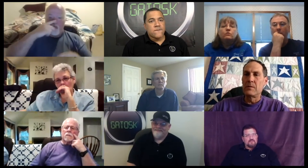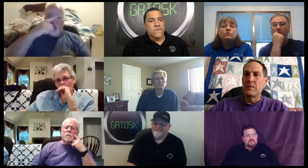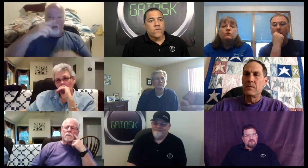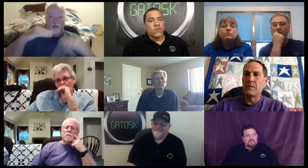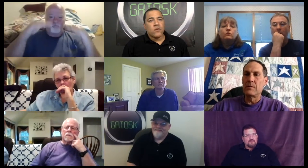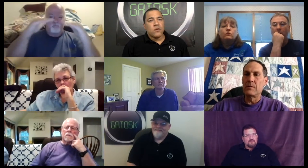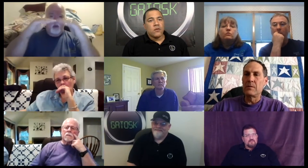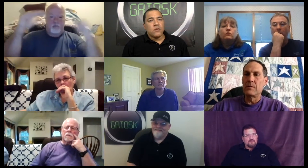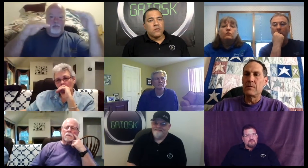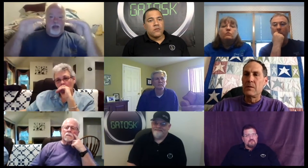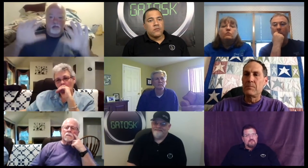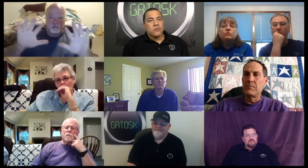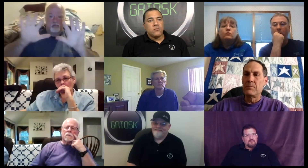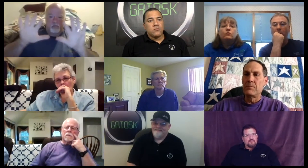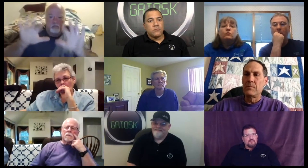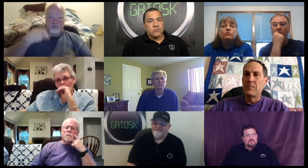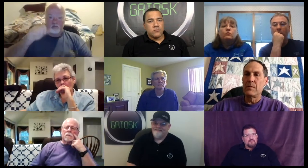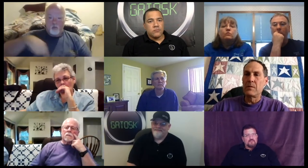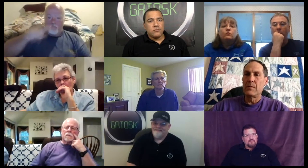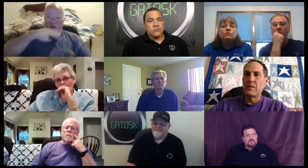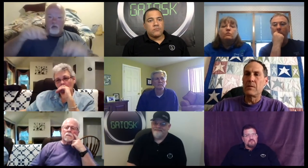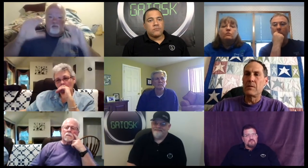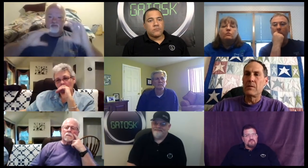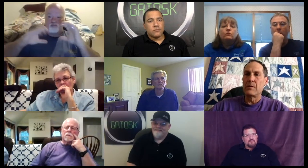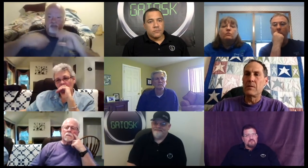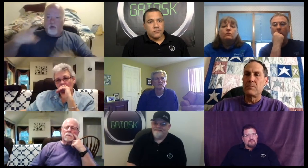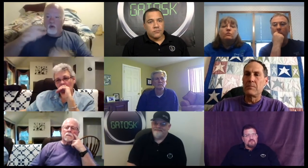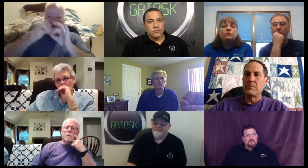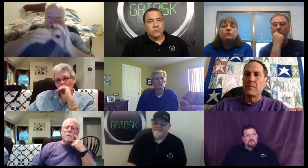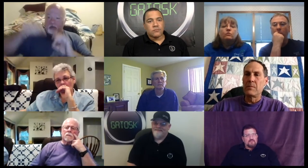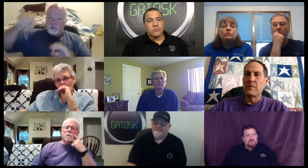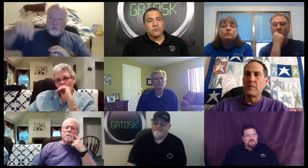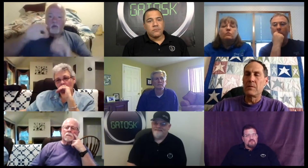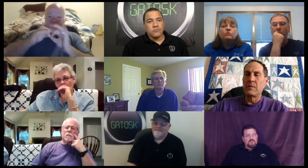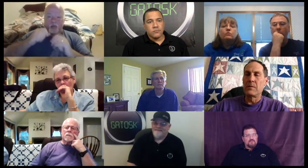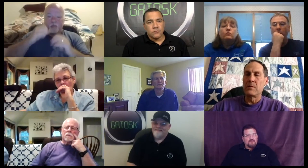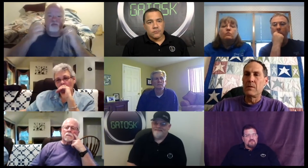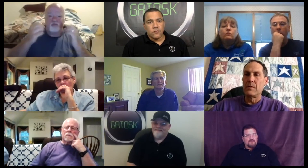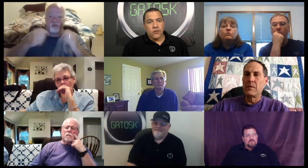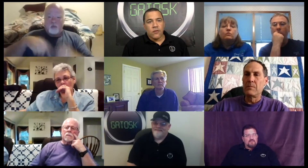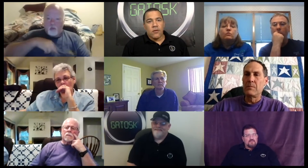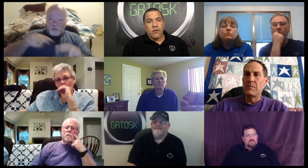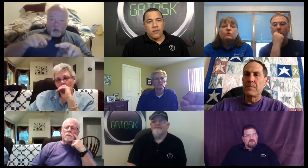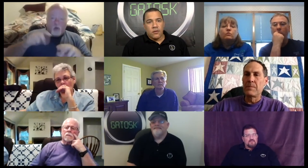hearing people, so that it balances out, so that we can all and communicate, and the interpreter is able to